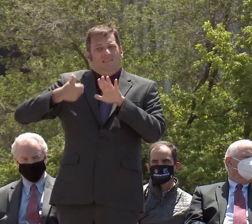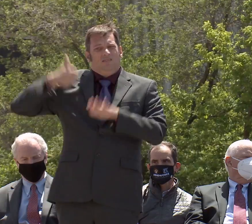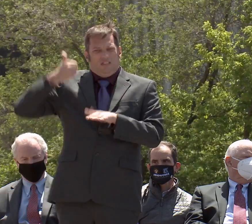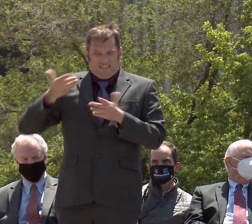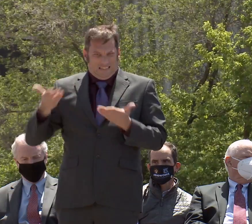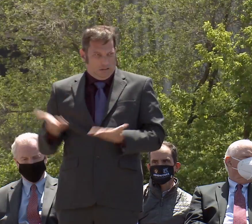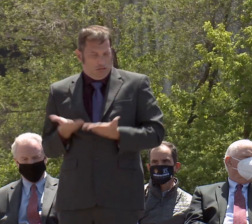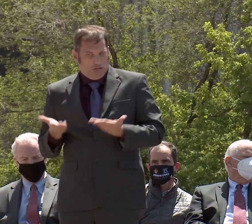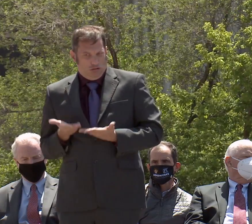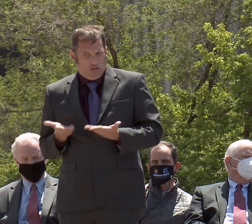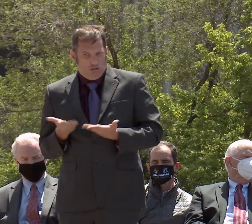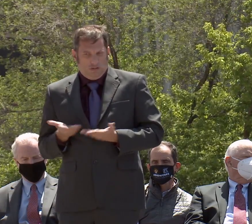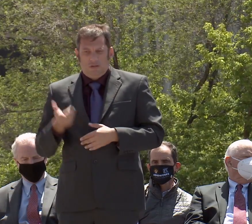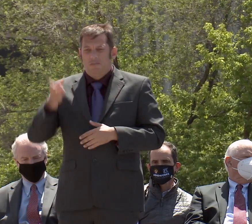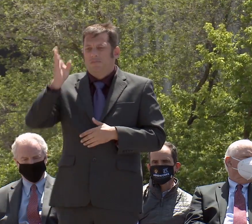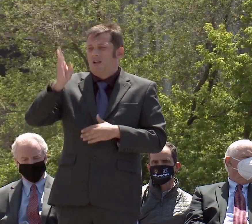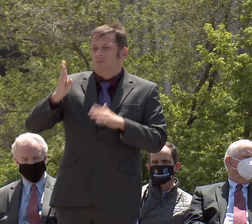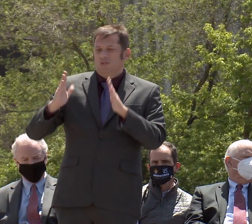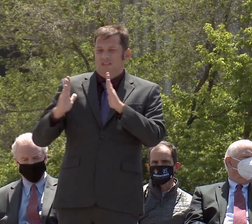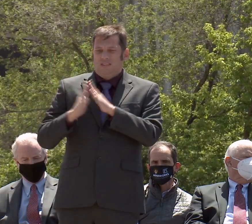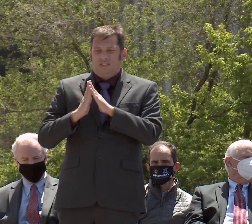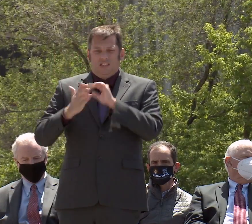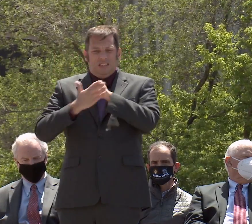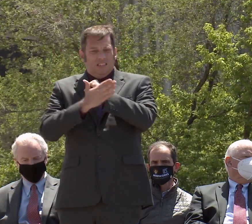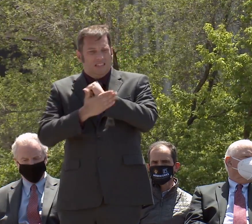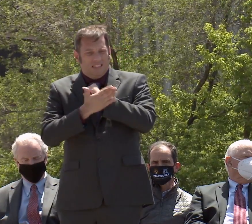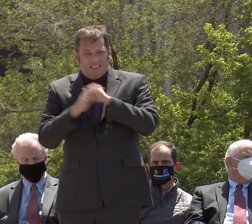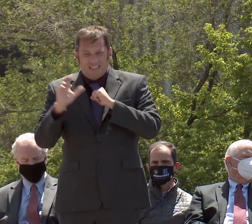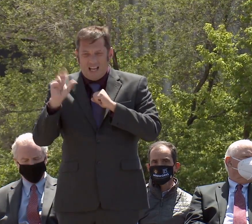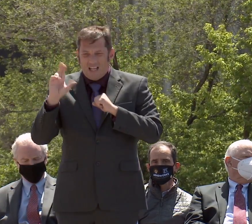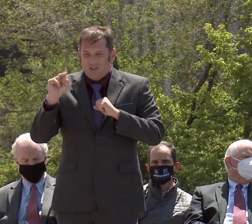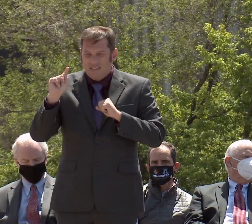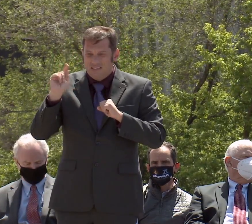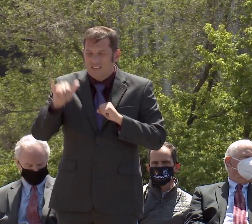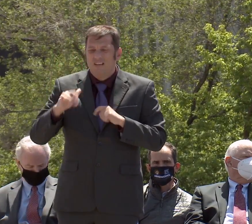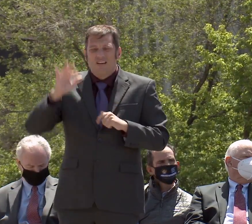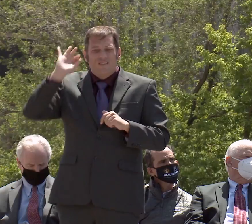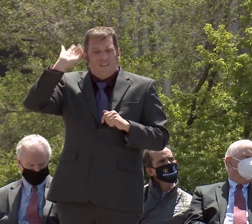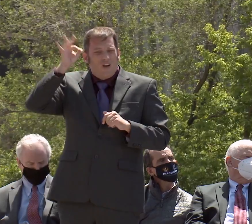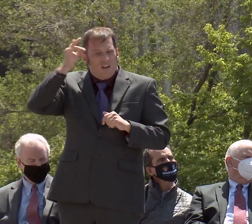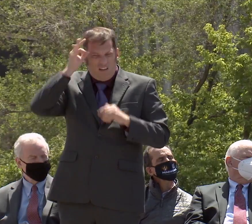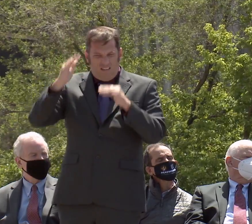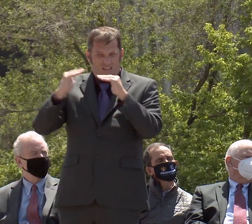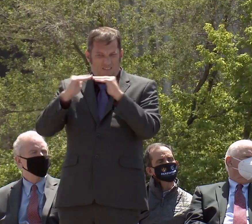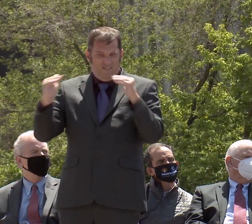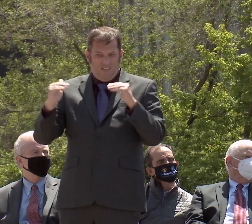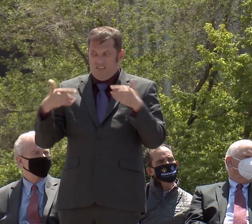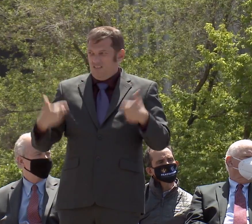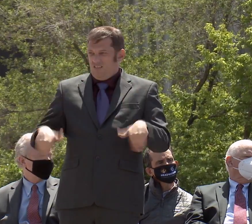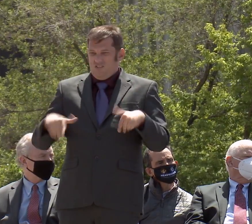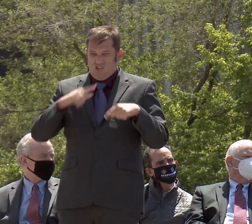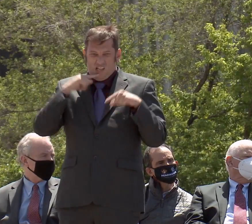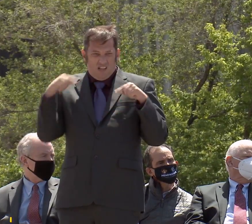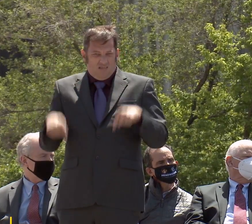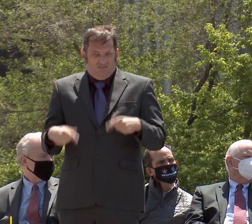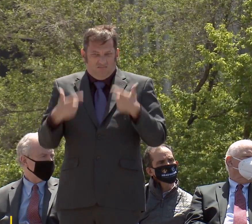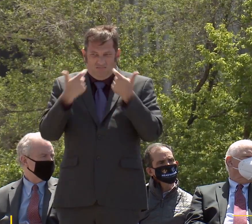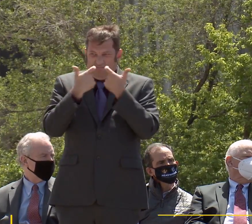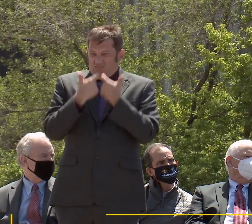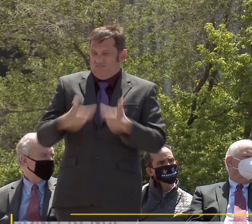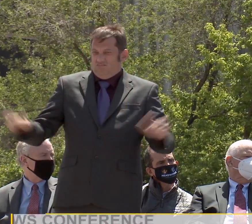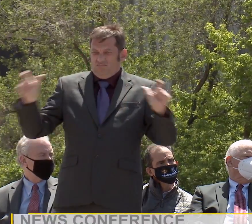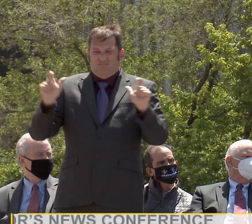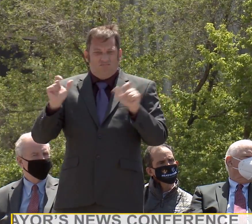Baltimore City and Baltimore County and at the federal level for this massive undertaking. And those efforts have